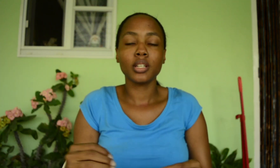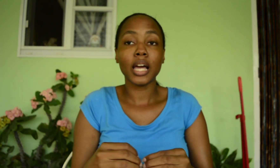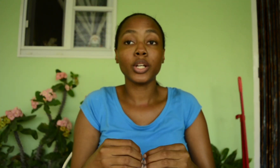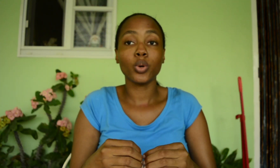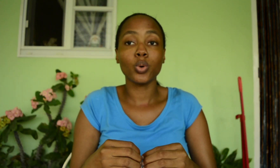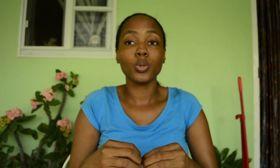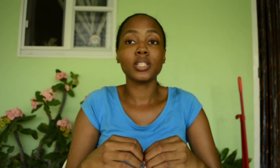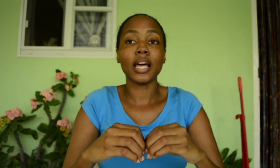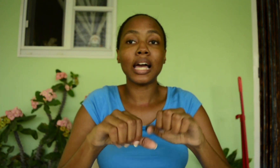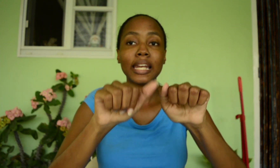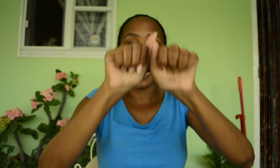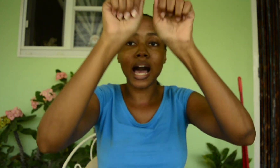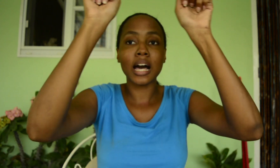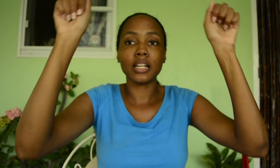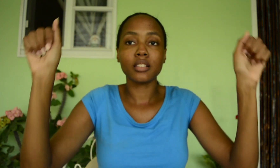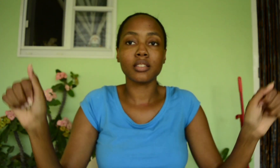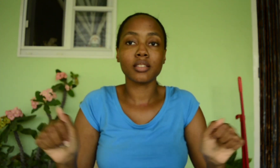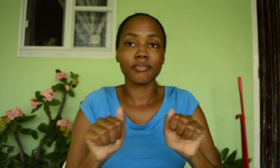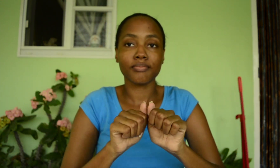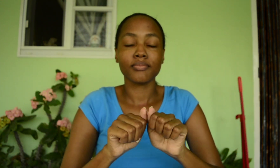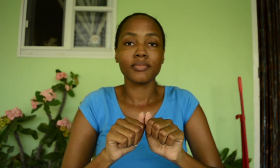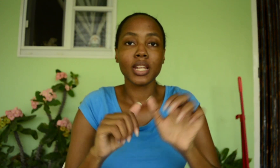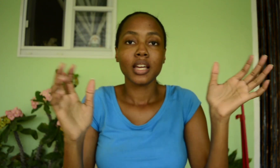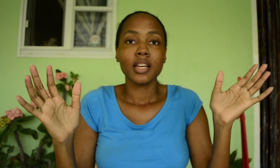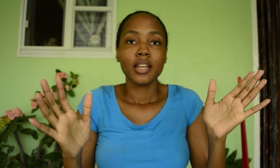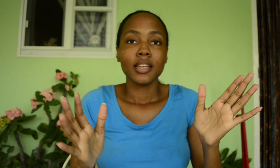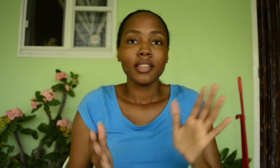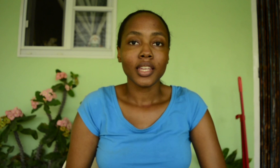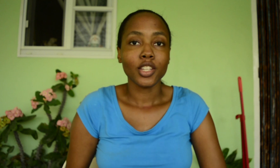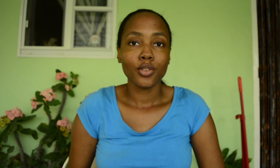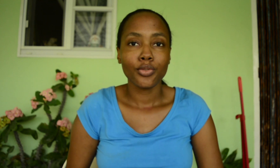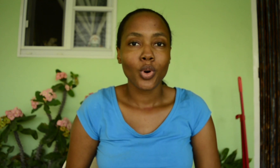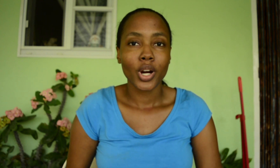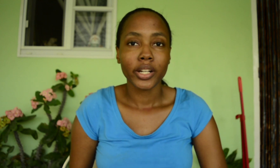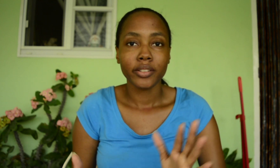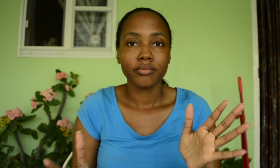and ohs and ahs. Thank you for